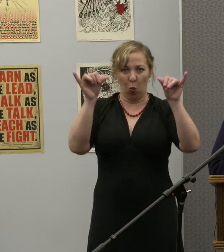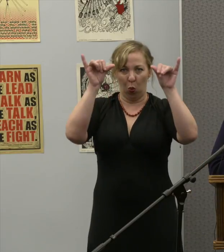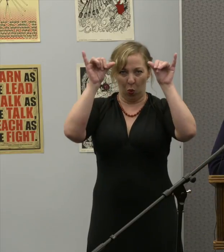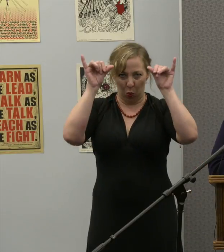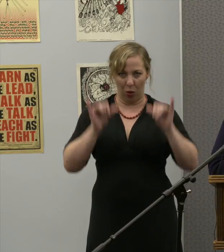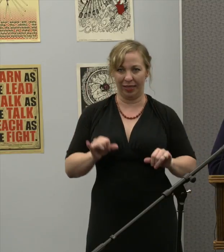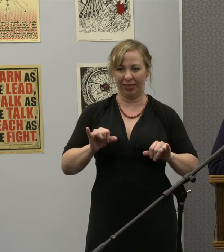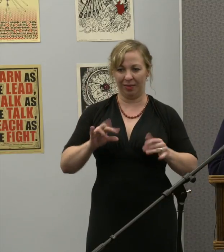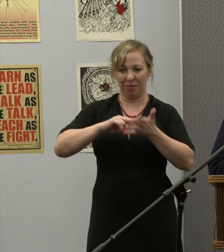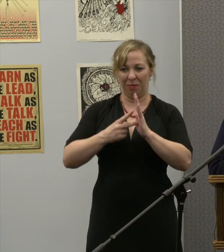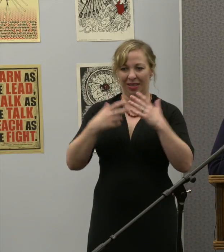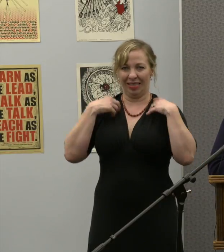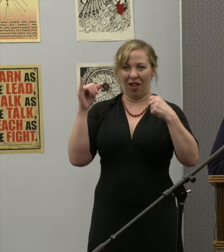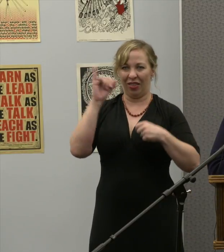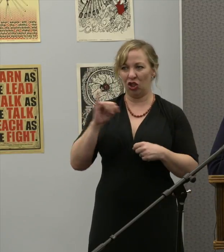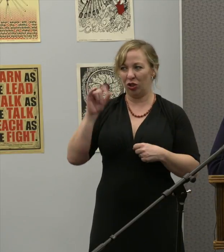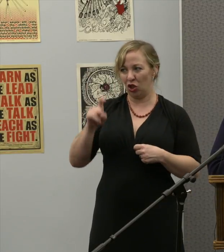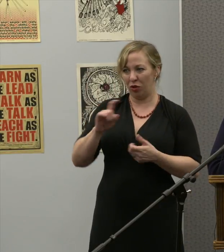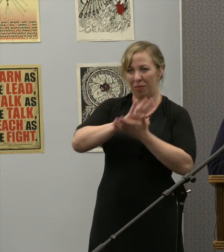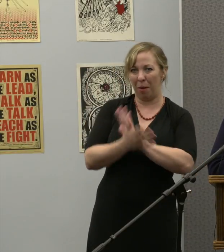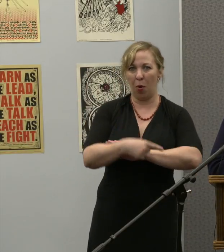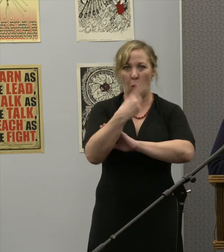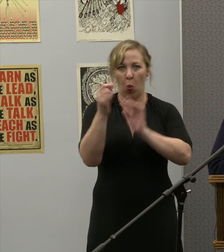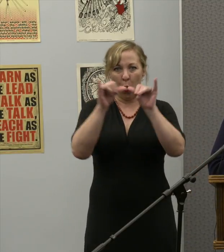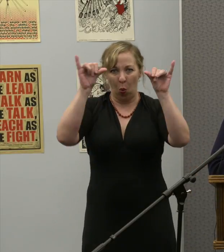one system that covers all of those things.